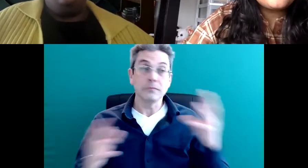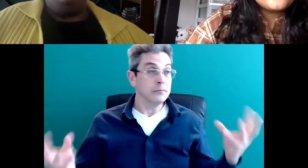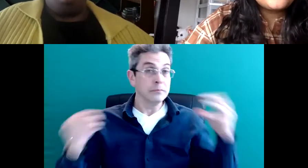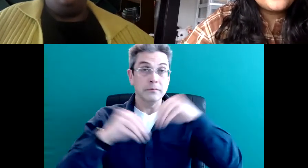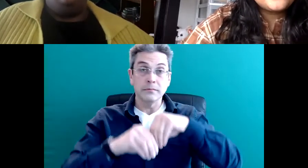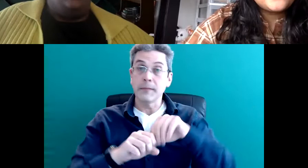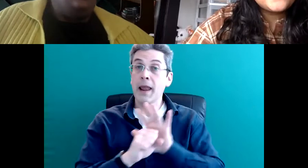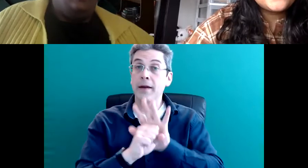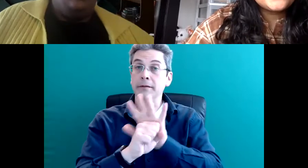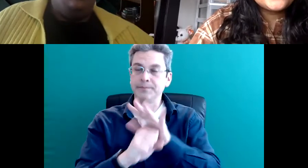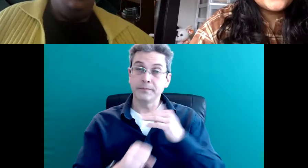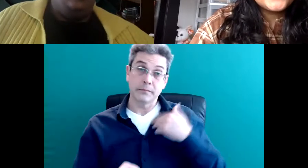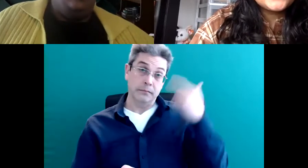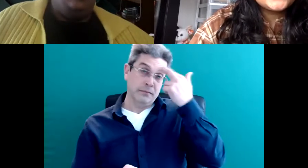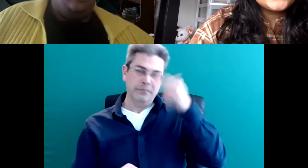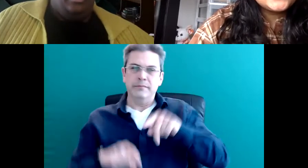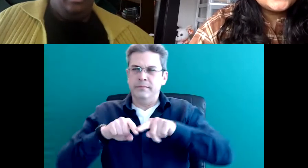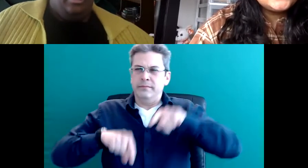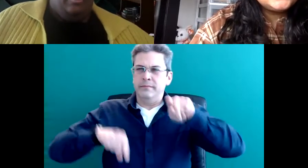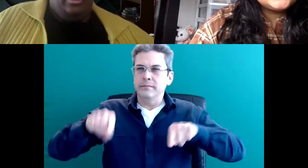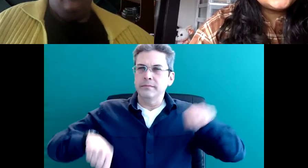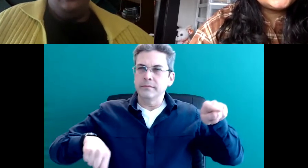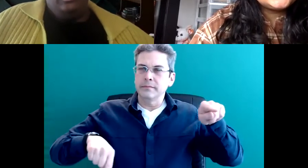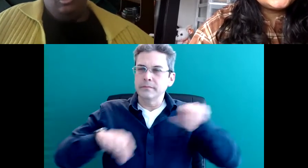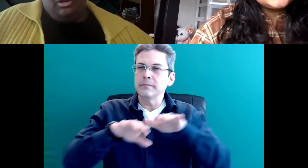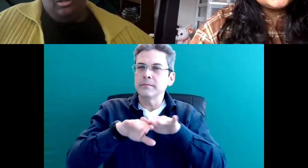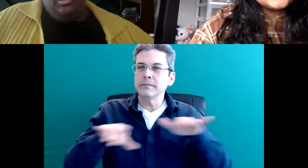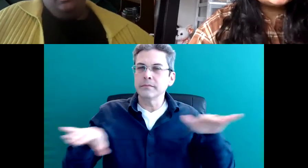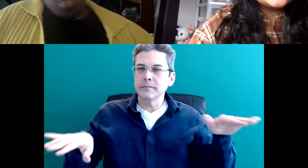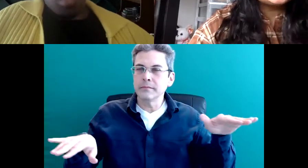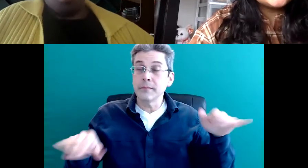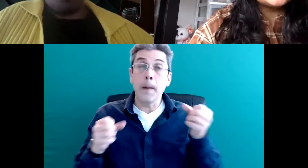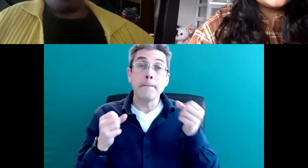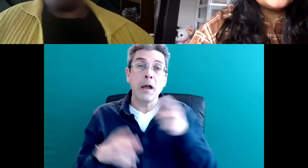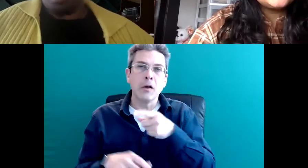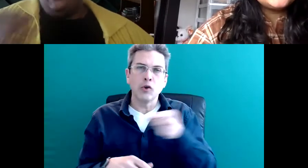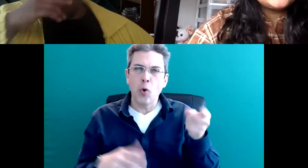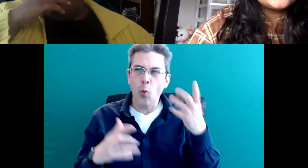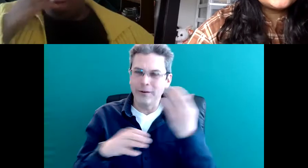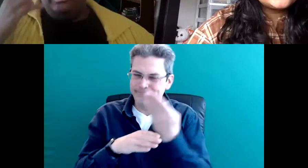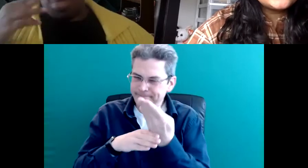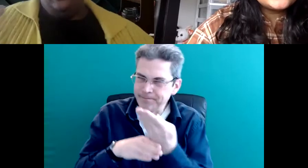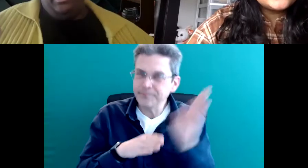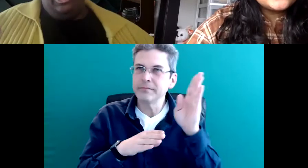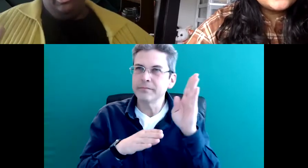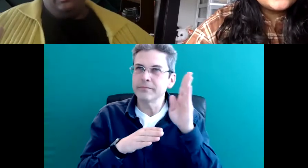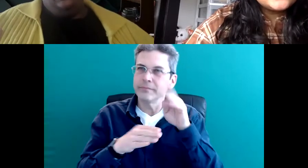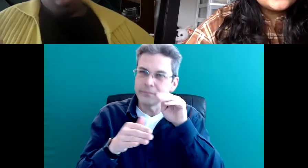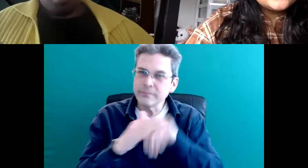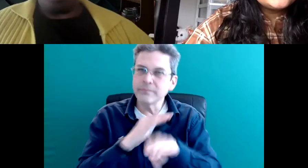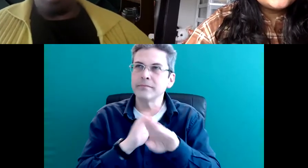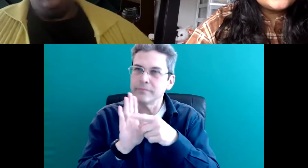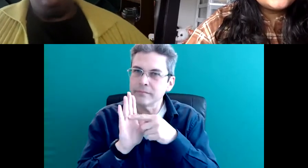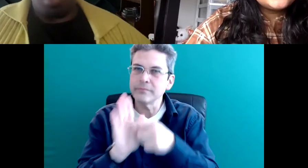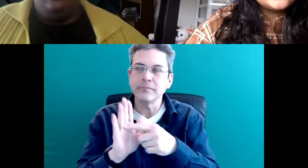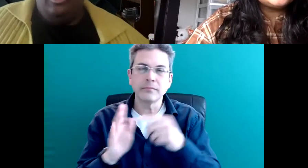And a lot of times it's because they wanted a foot in the door, or they just wanted access to like their passions,